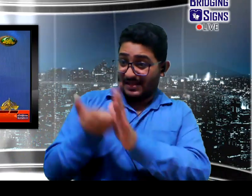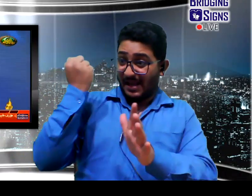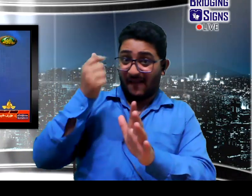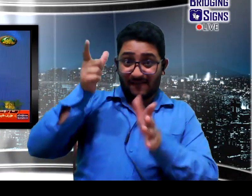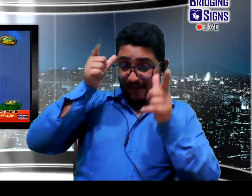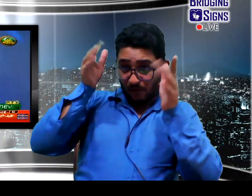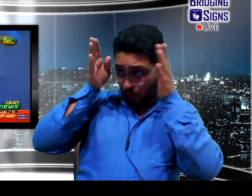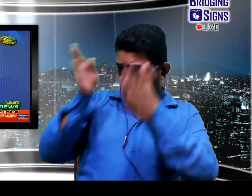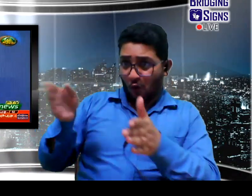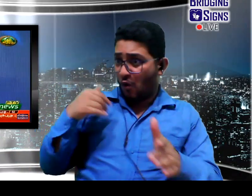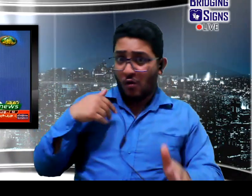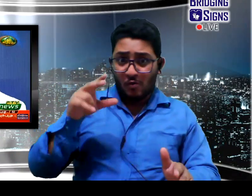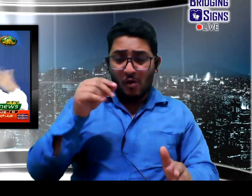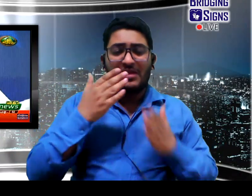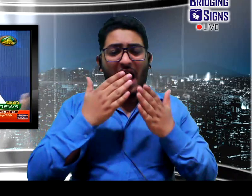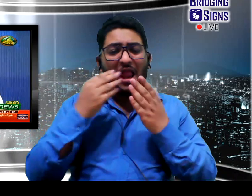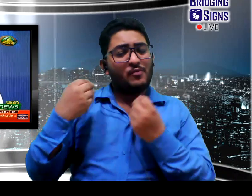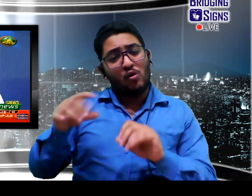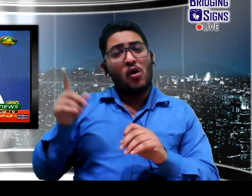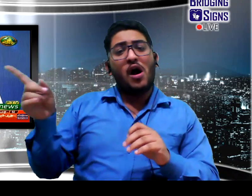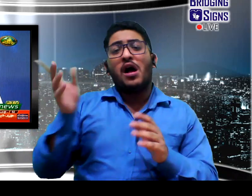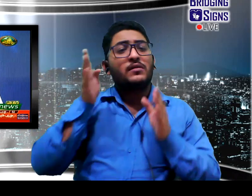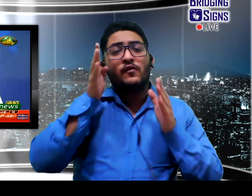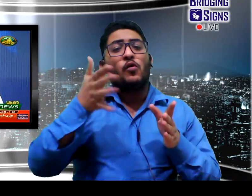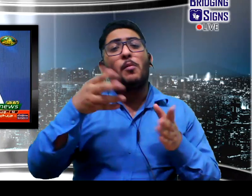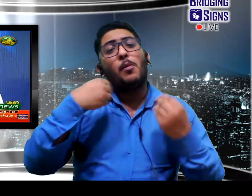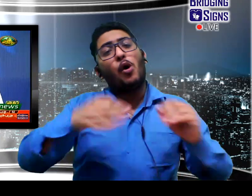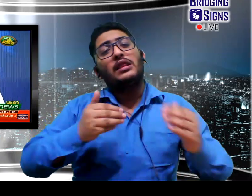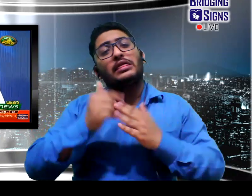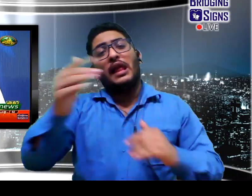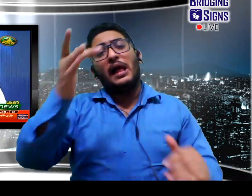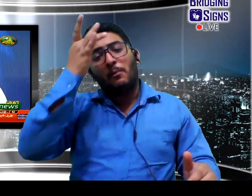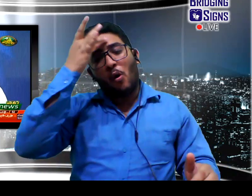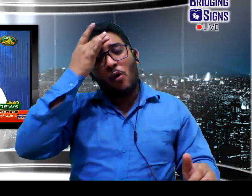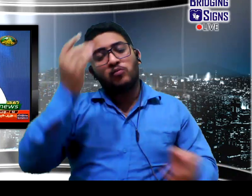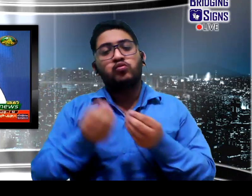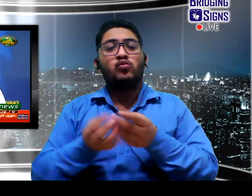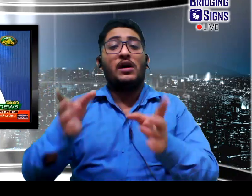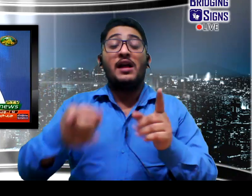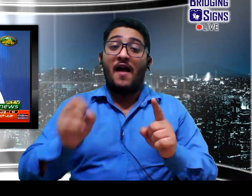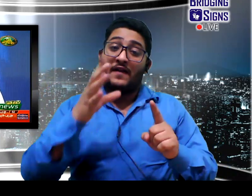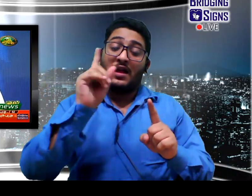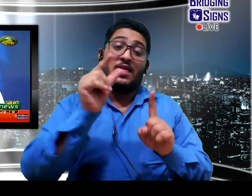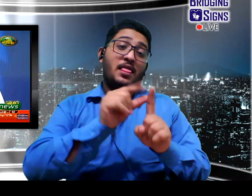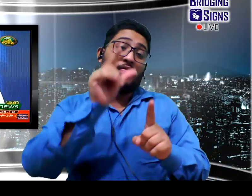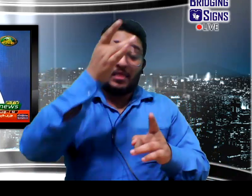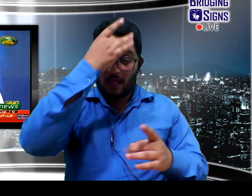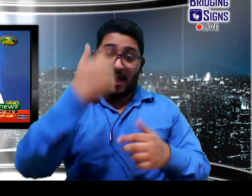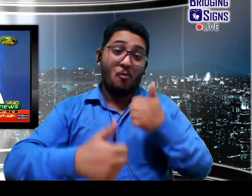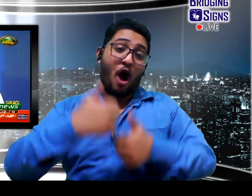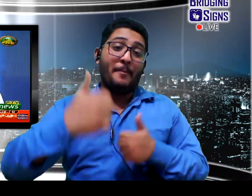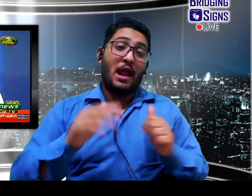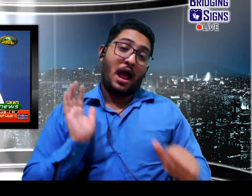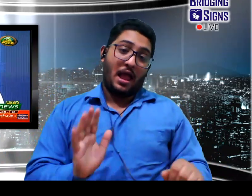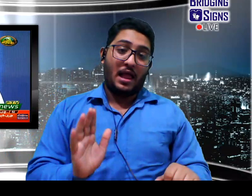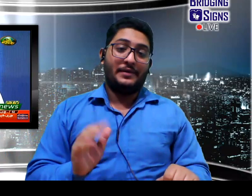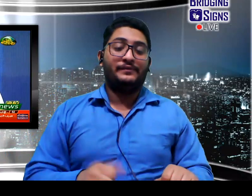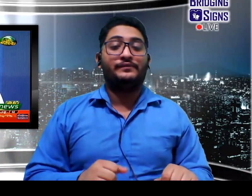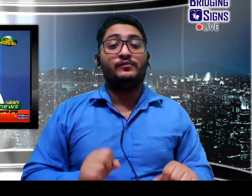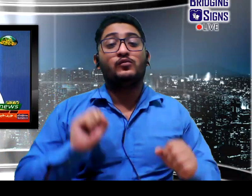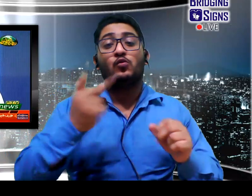pay attention on our education, they become a liability. So that's the number one challenge. Second